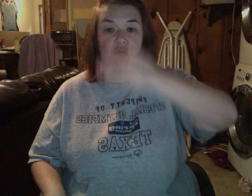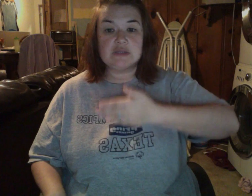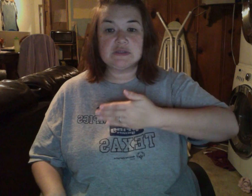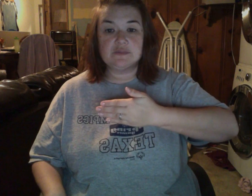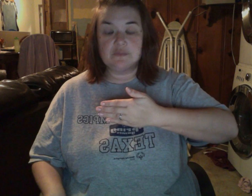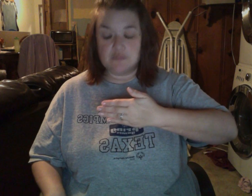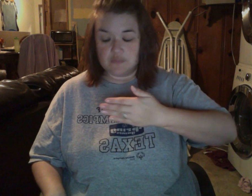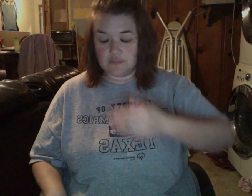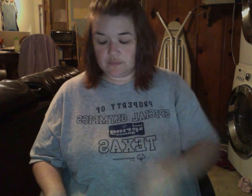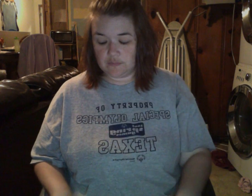Front.